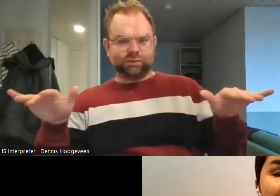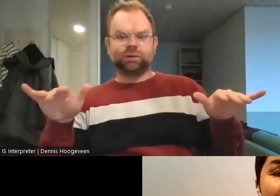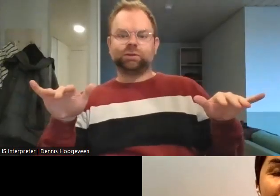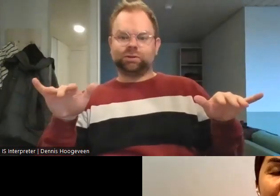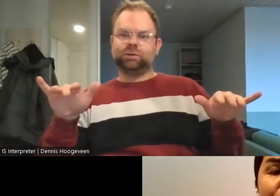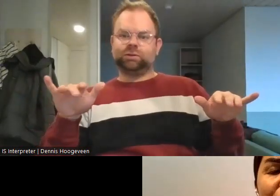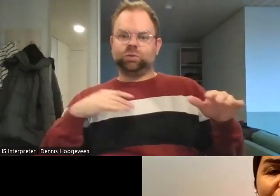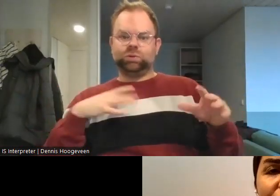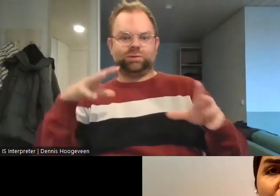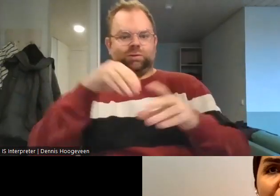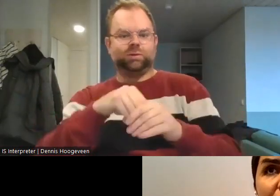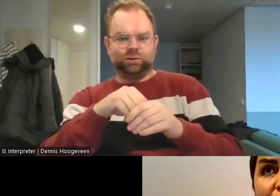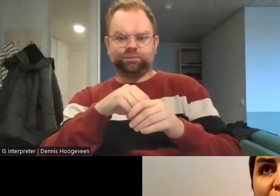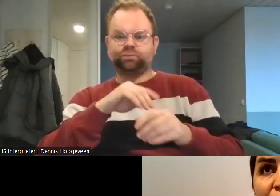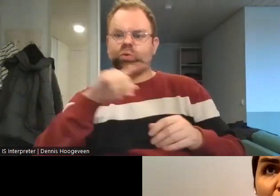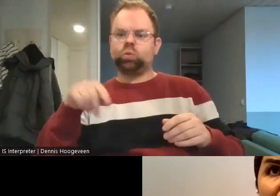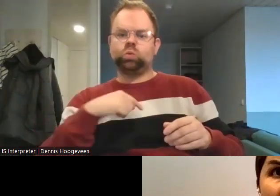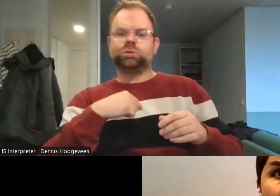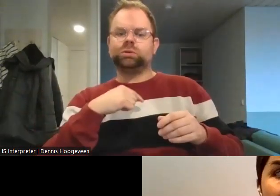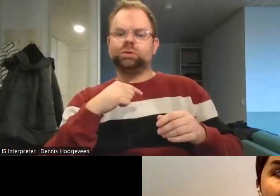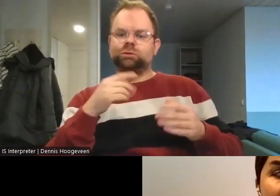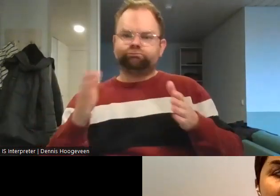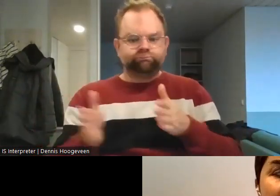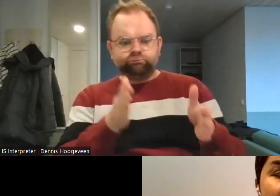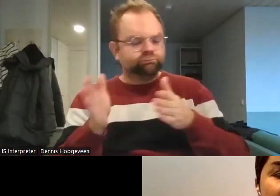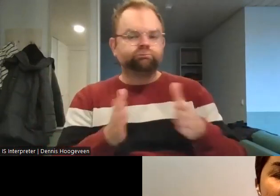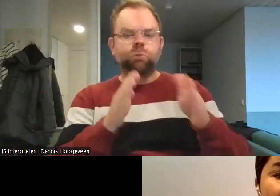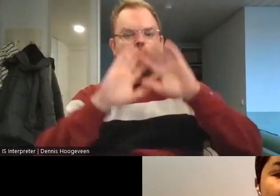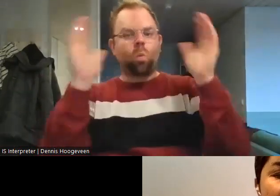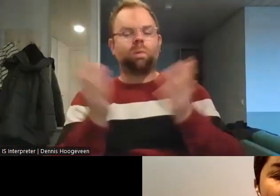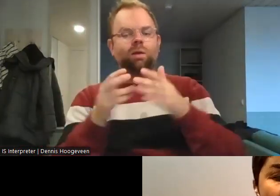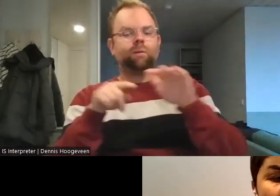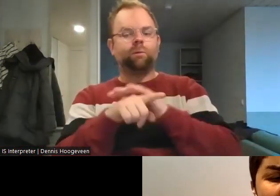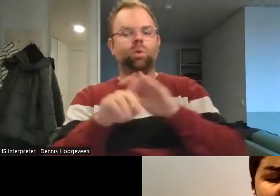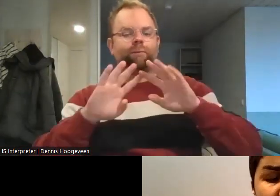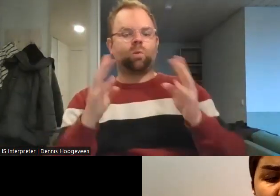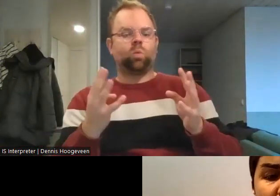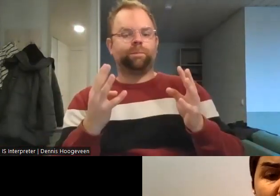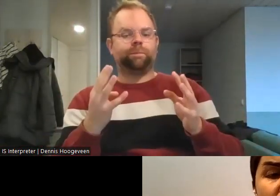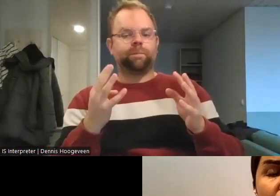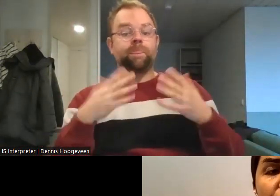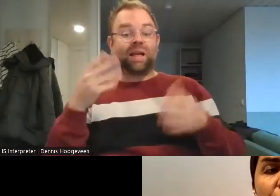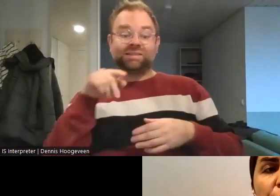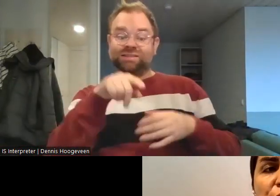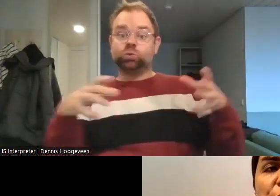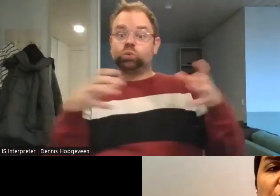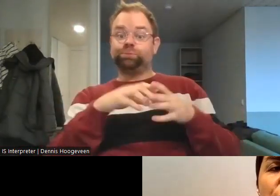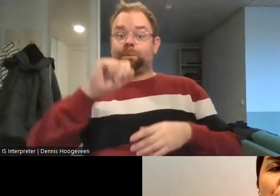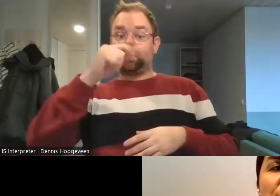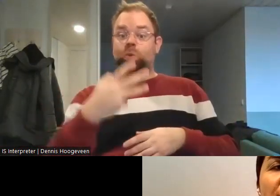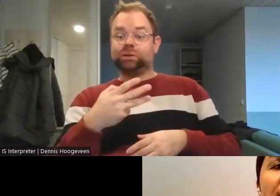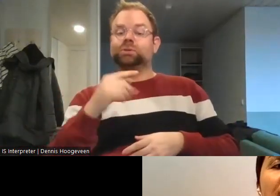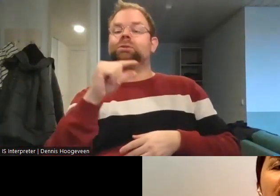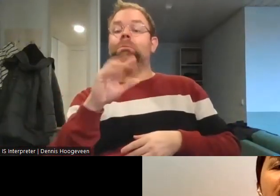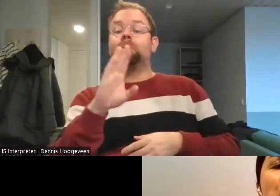be inclusive of women with disabilities. So I think there are things that we are planning to do. Of course, much more needs